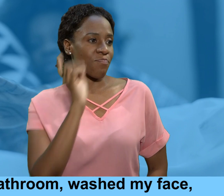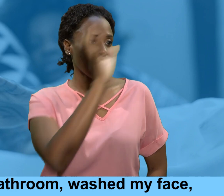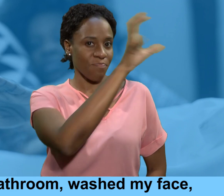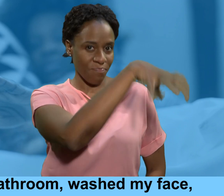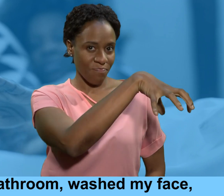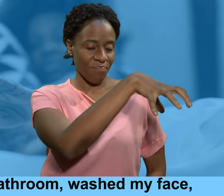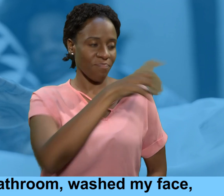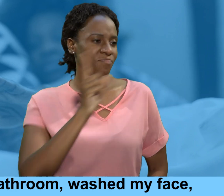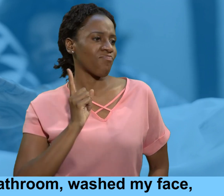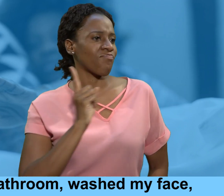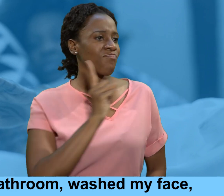I went to the bathroom,